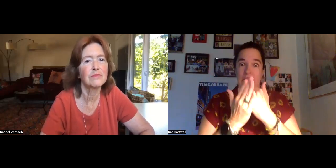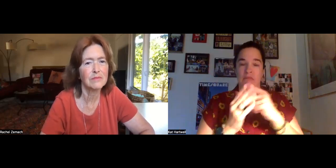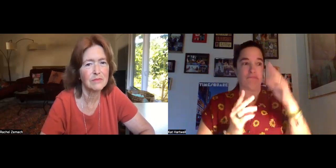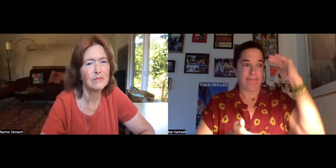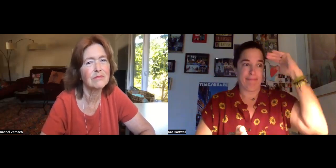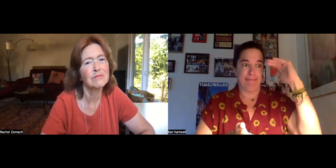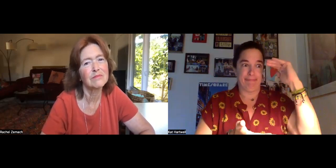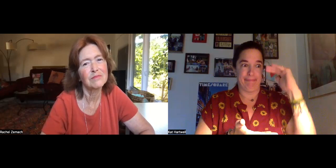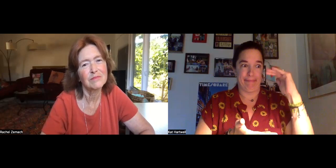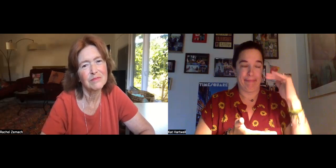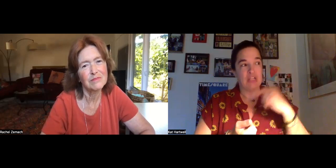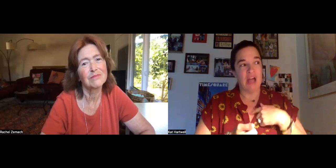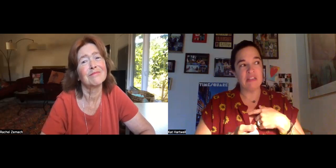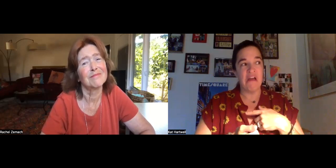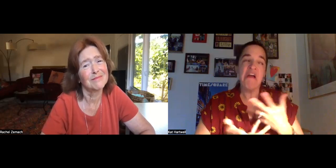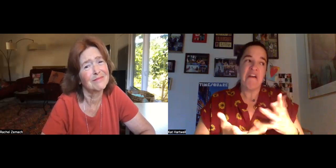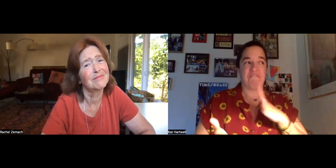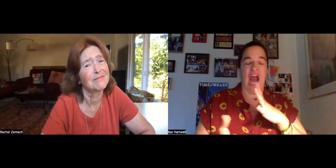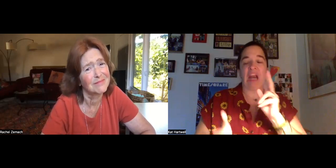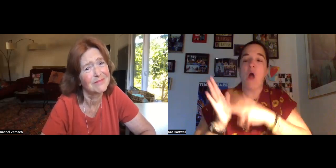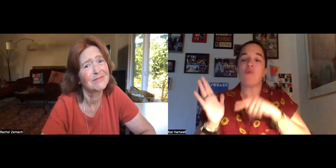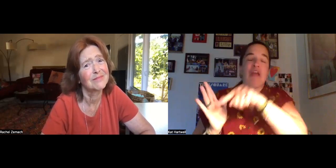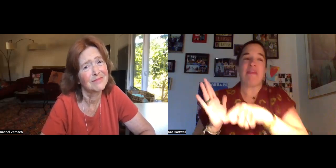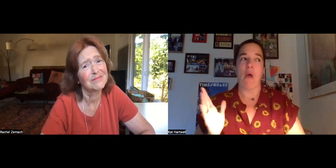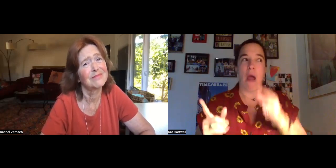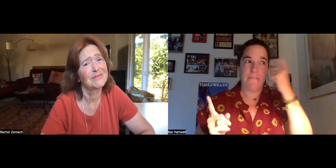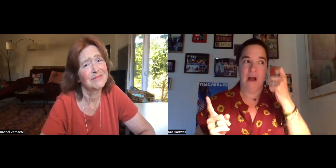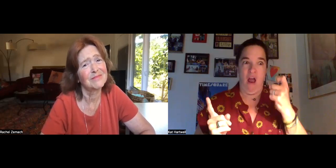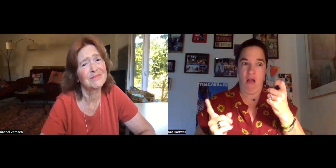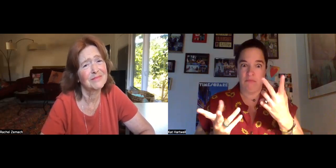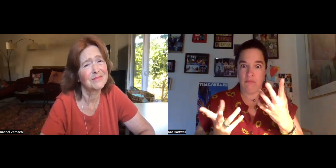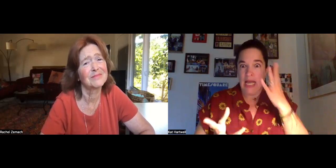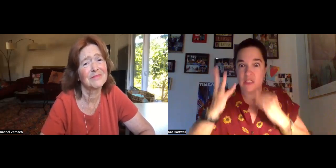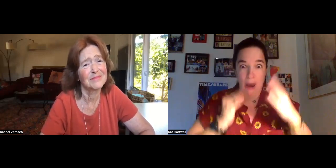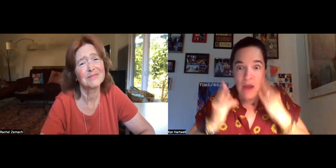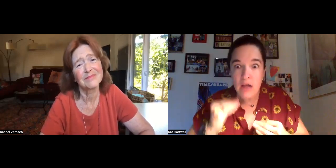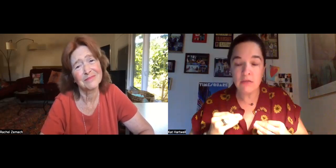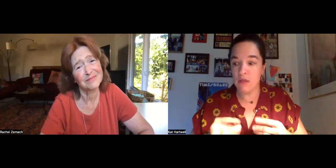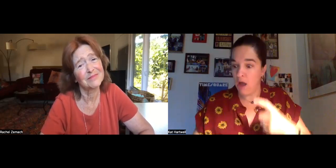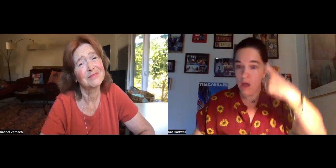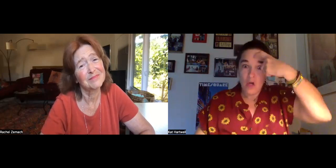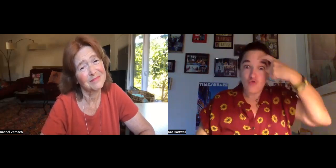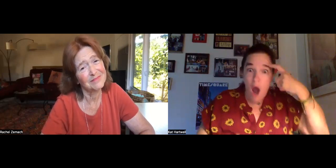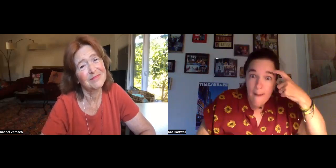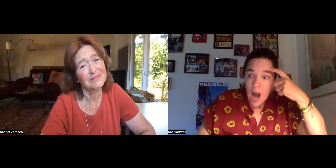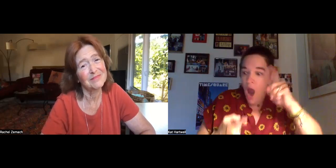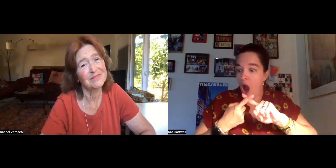list. Now then, fine, I'll read that one because it's brilliant.